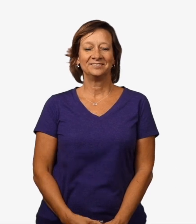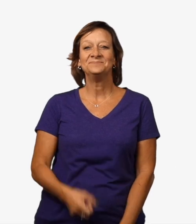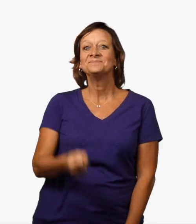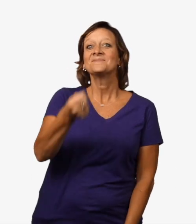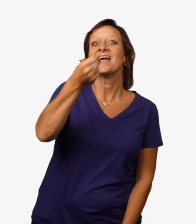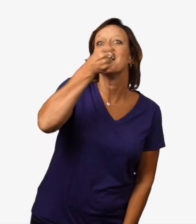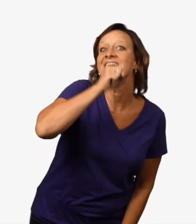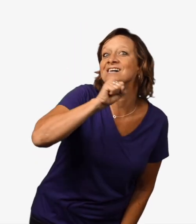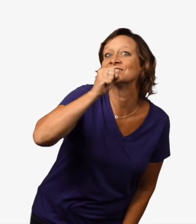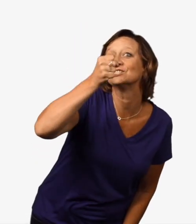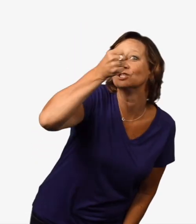Ice cream.